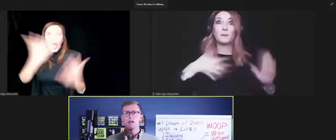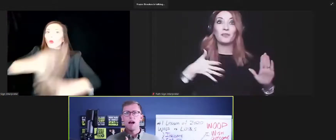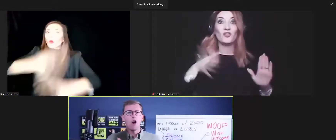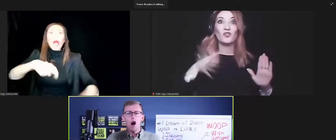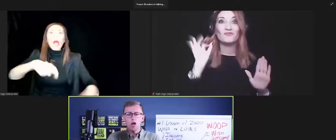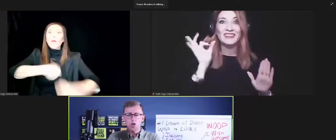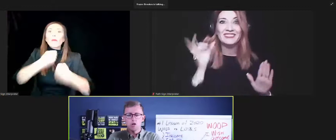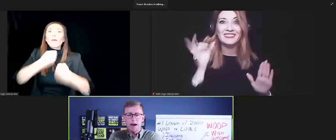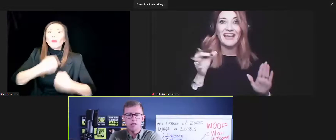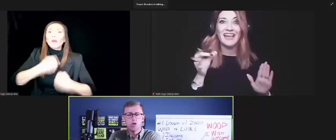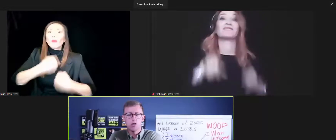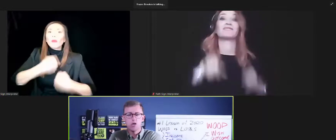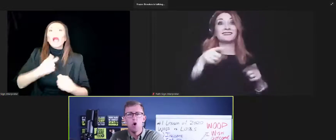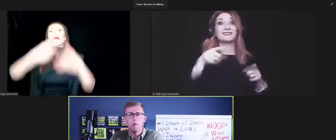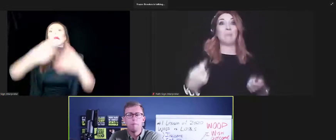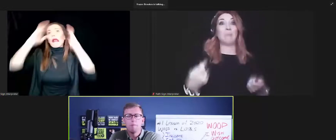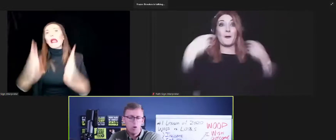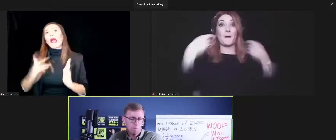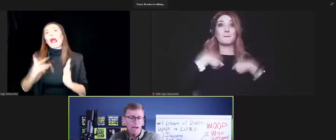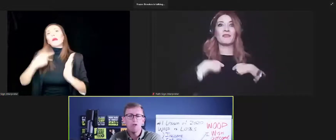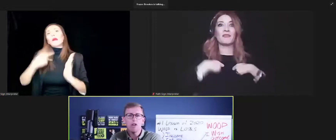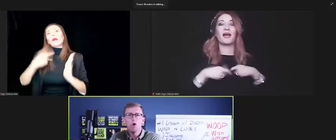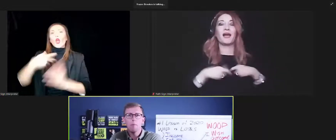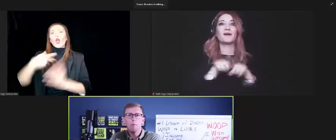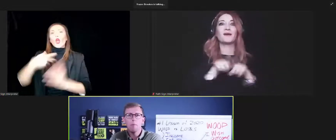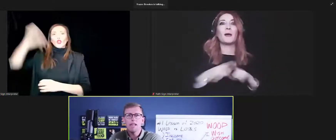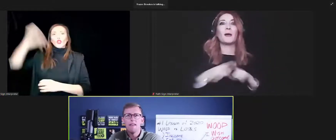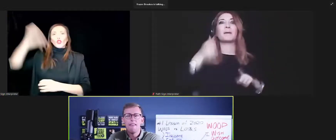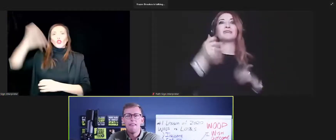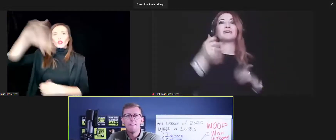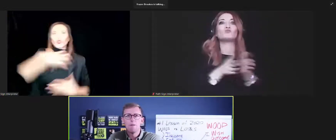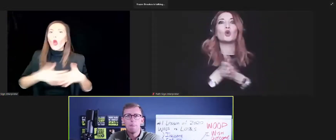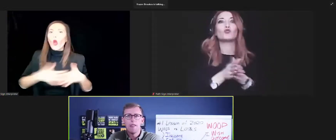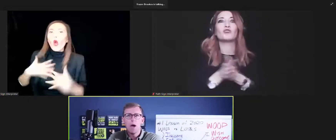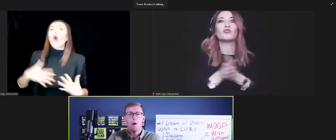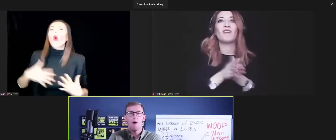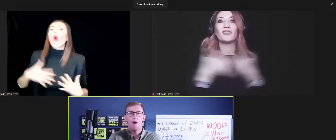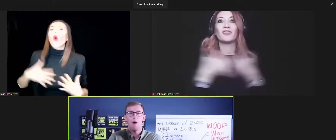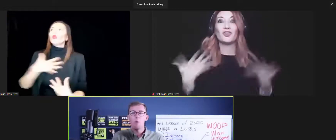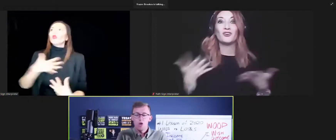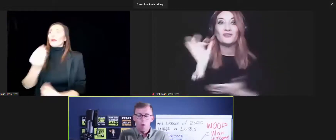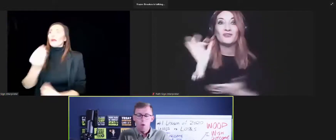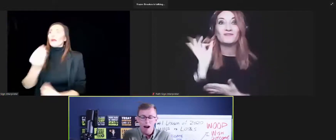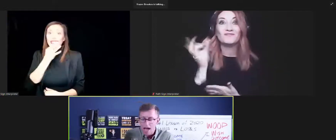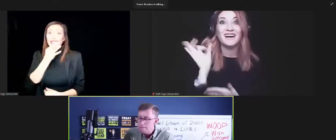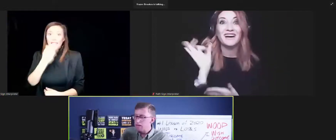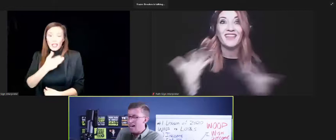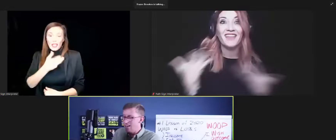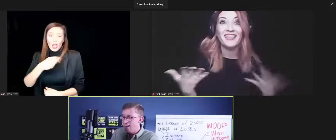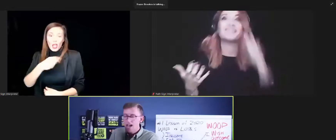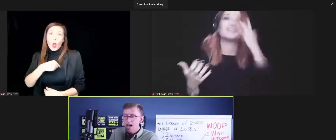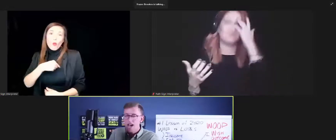and your heart's just back to normal. It's just pacing normally. However, when you have a plan at the gym, you